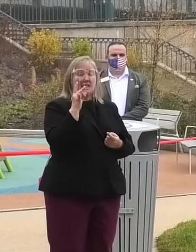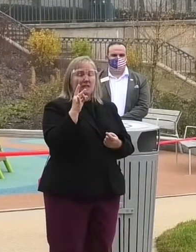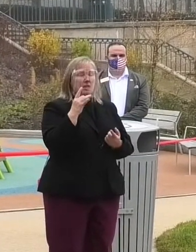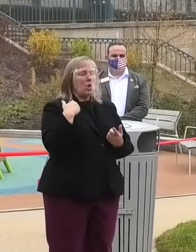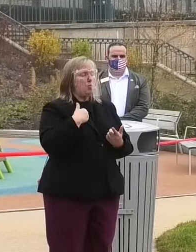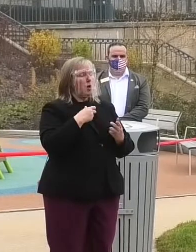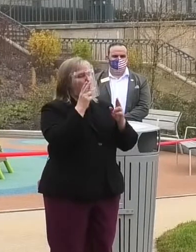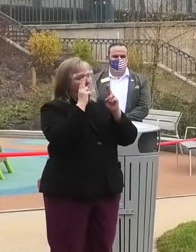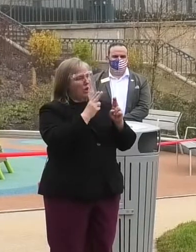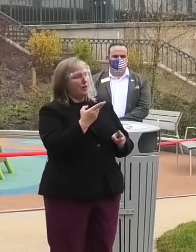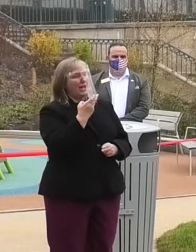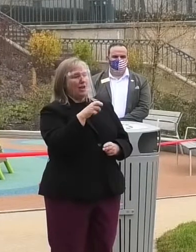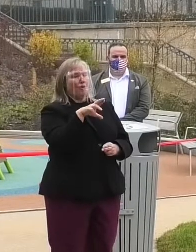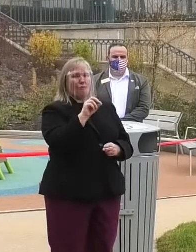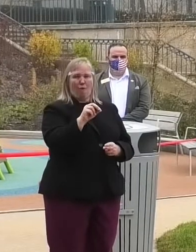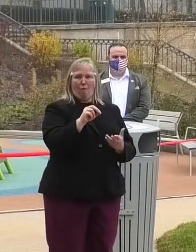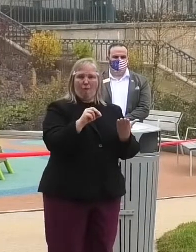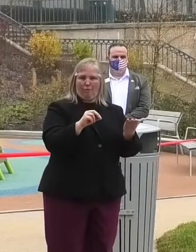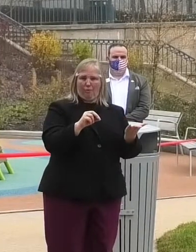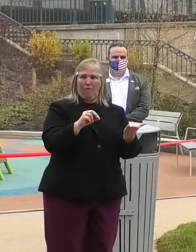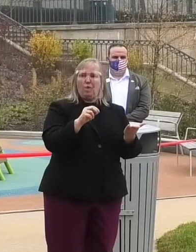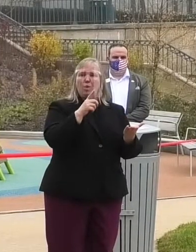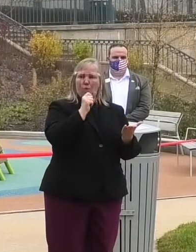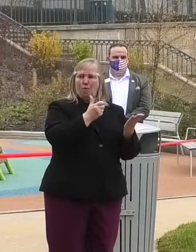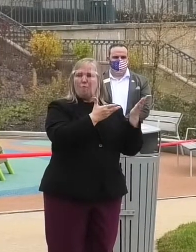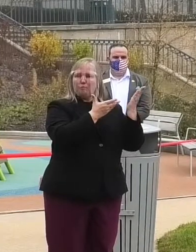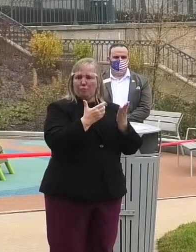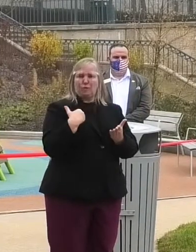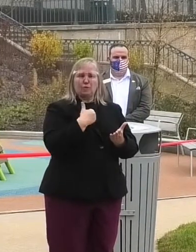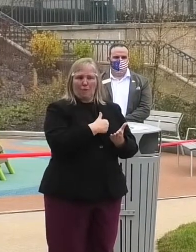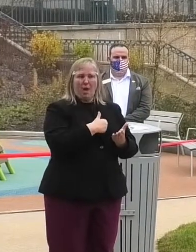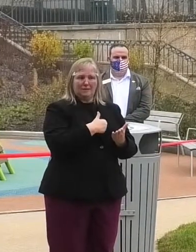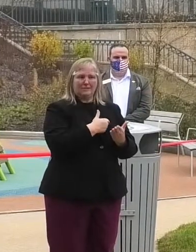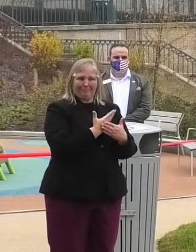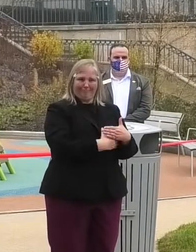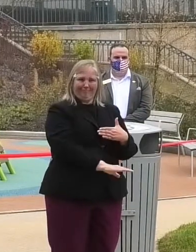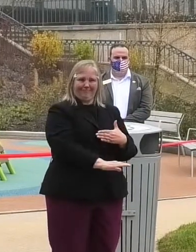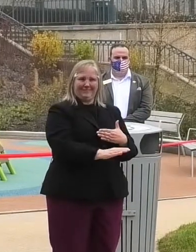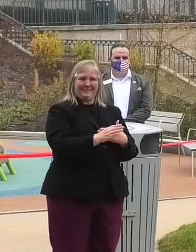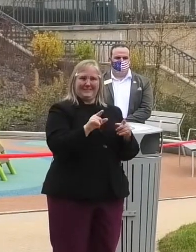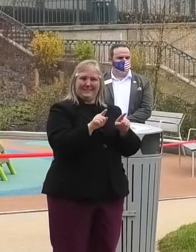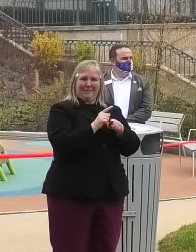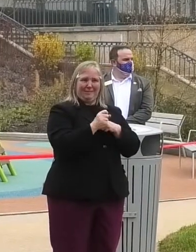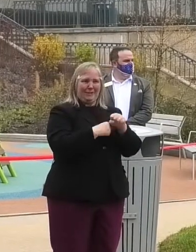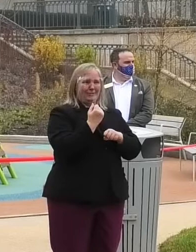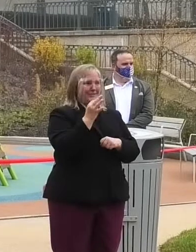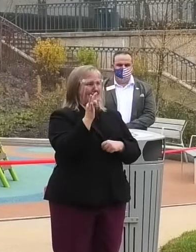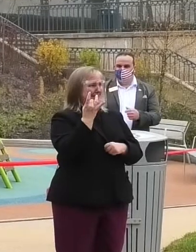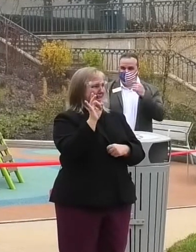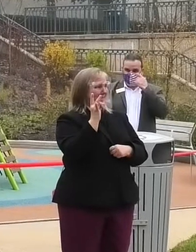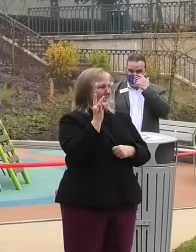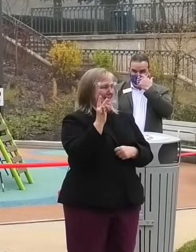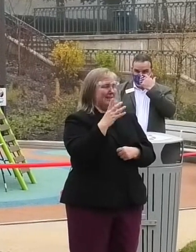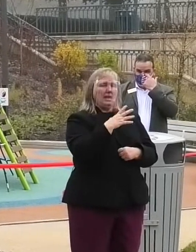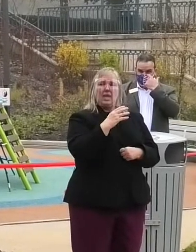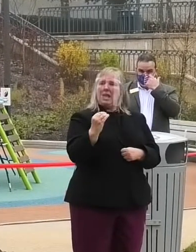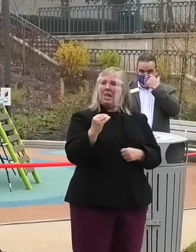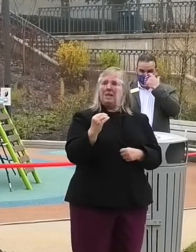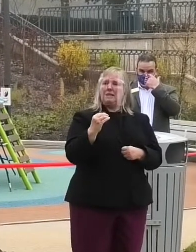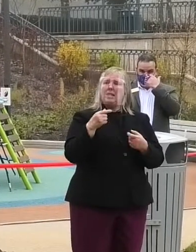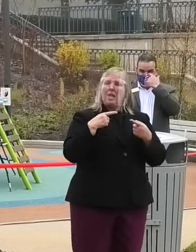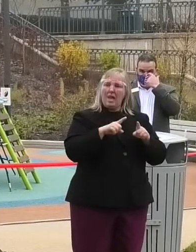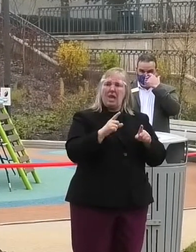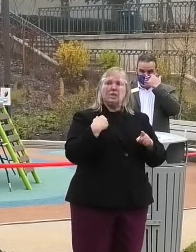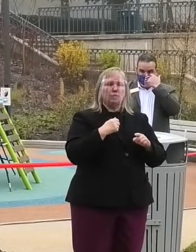a hero who was brought to us in 1918. And as we